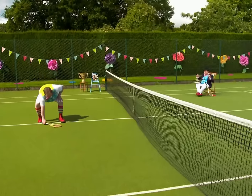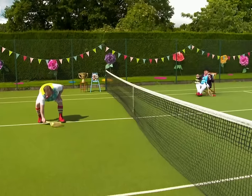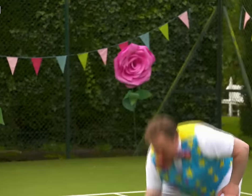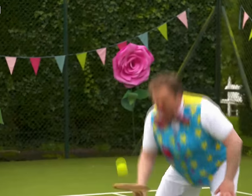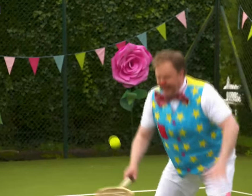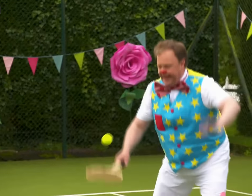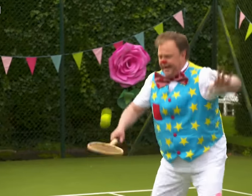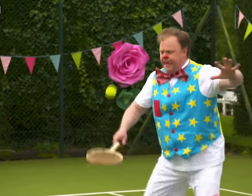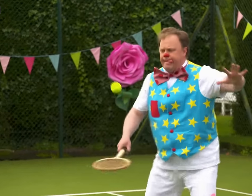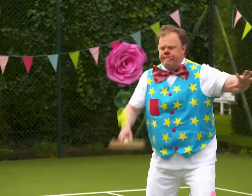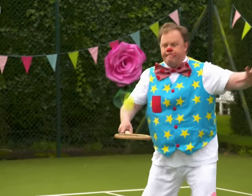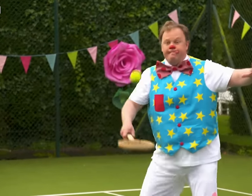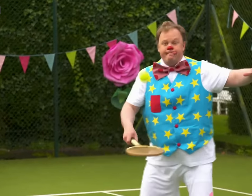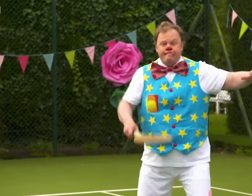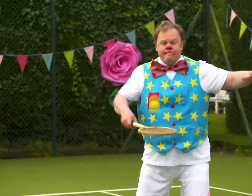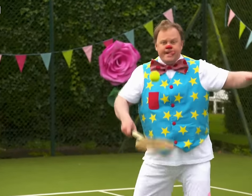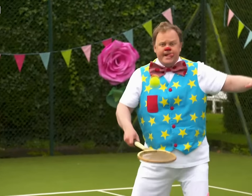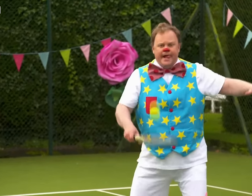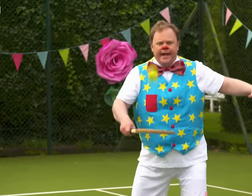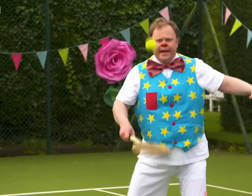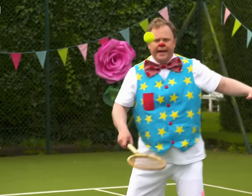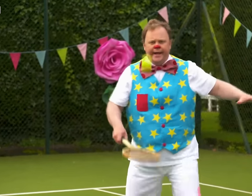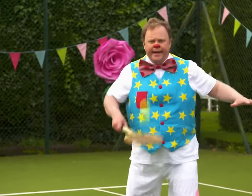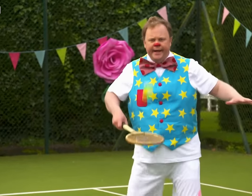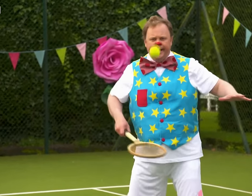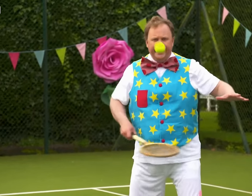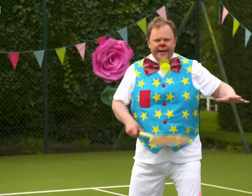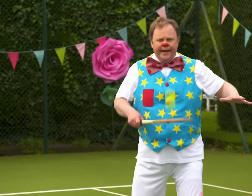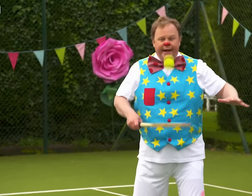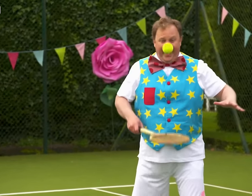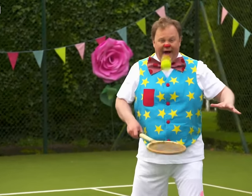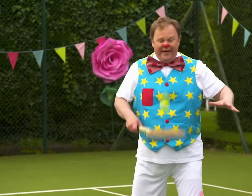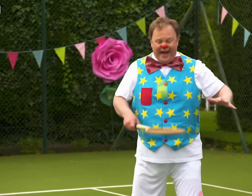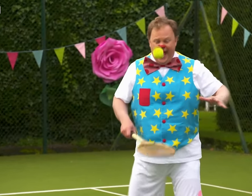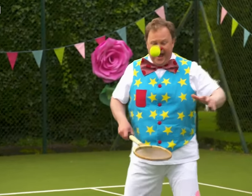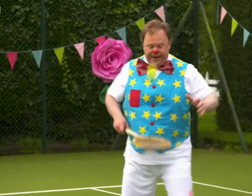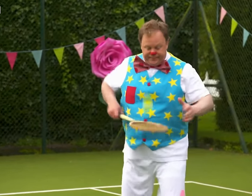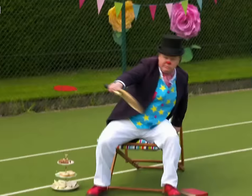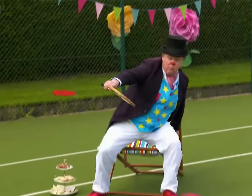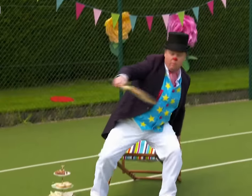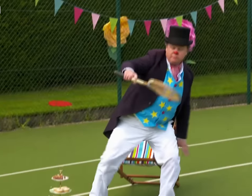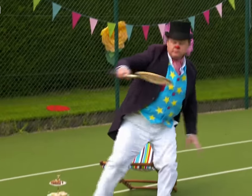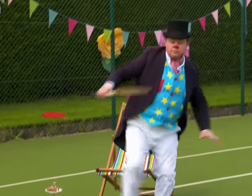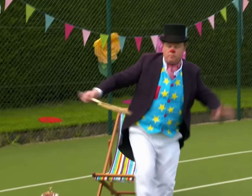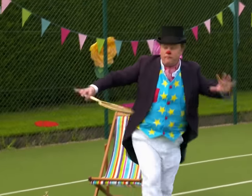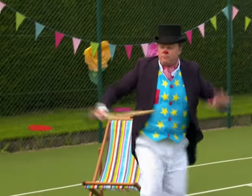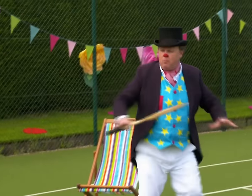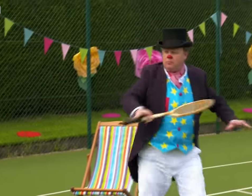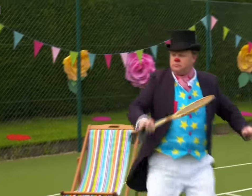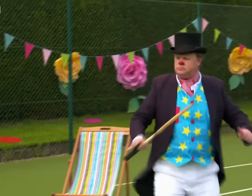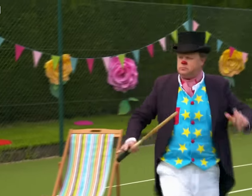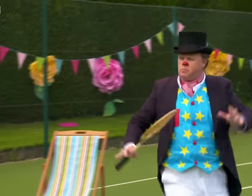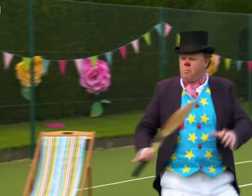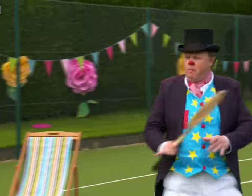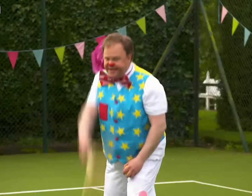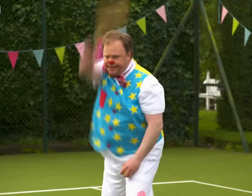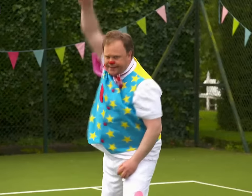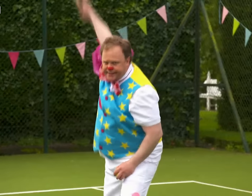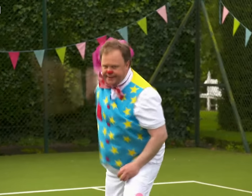Hit the ball as hard as you can, Mr Tumble. Okay. Because Tumblehead says the